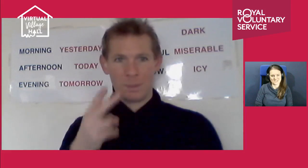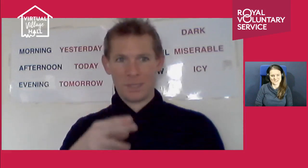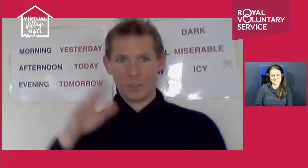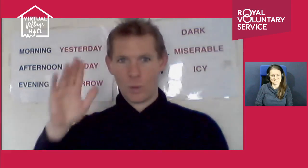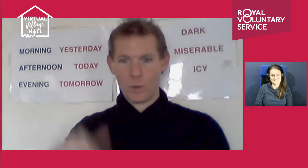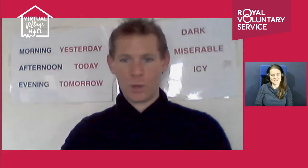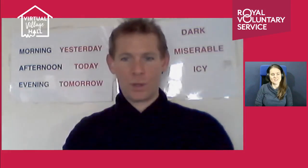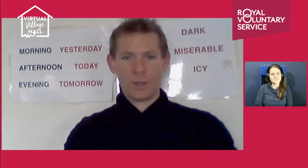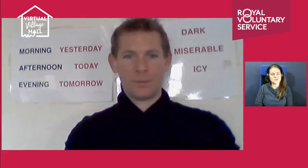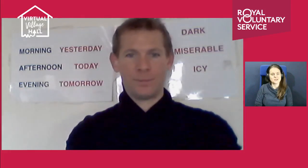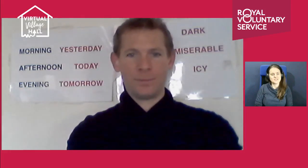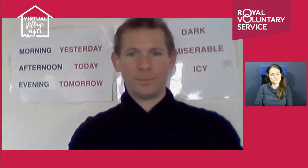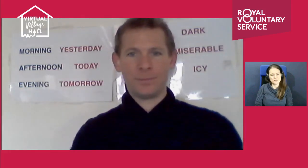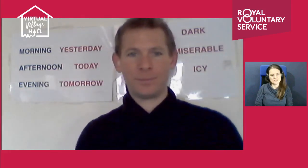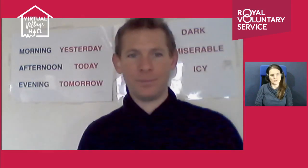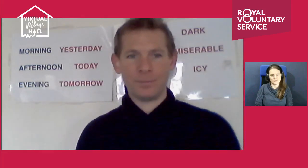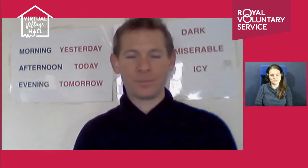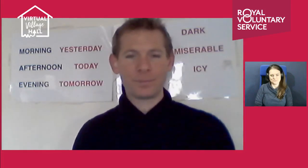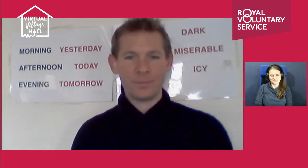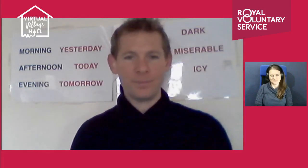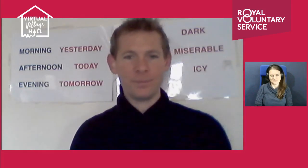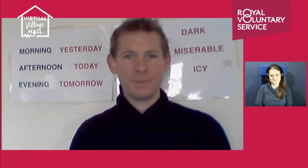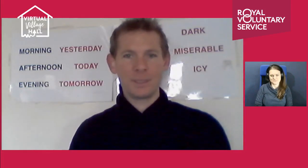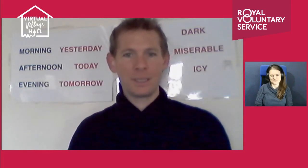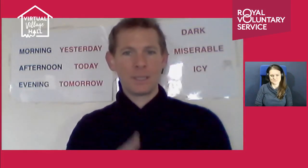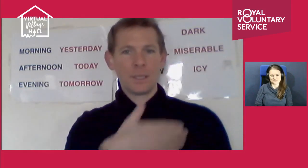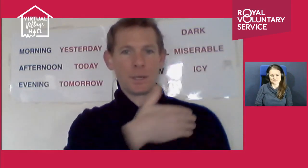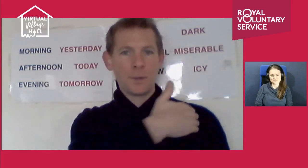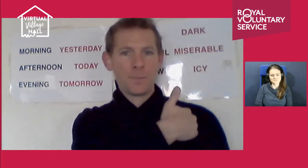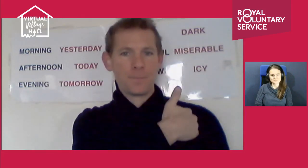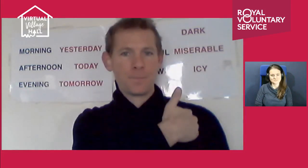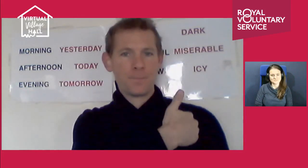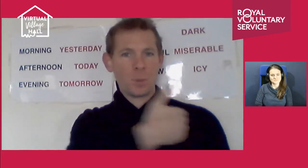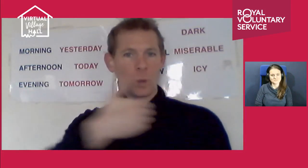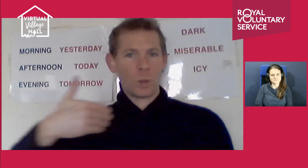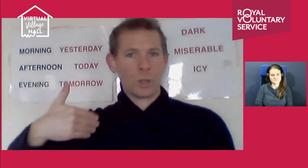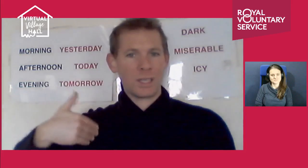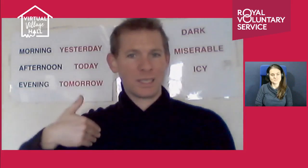Okay, great. So let's repeat them all.